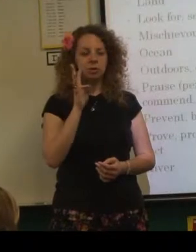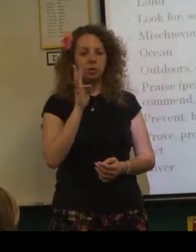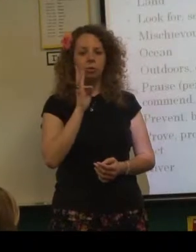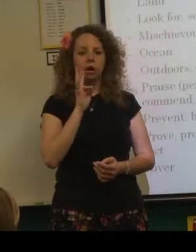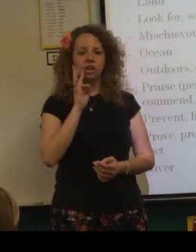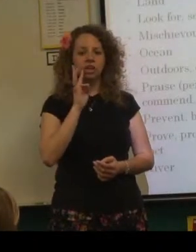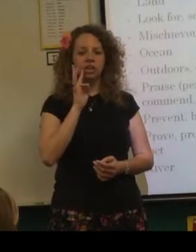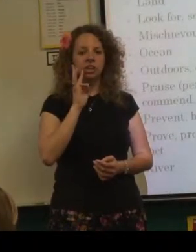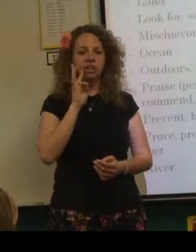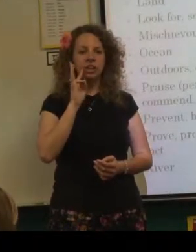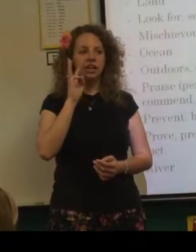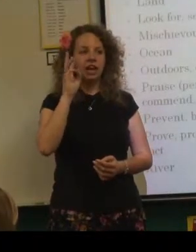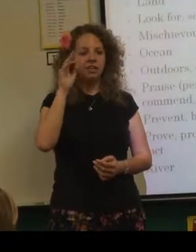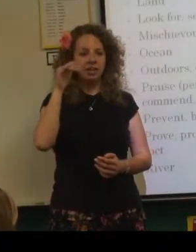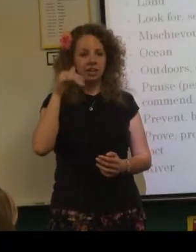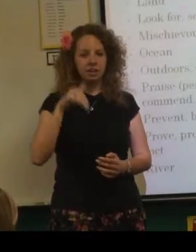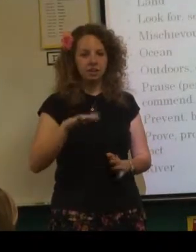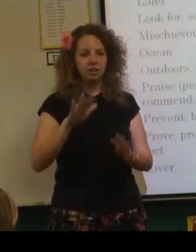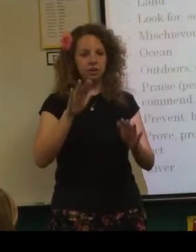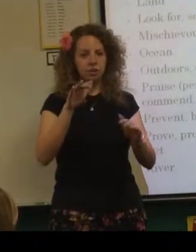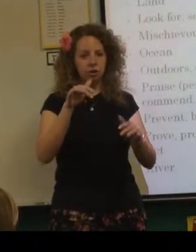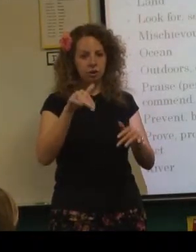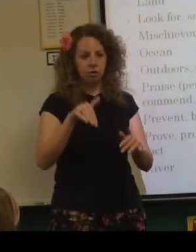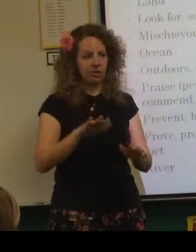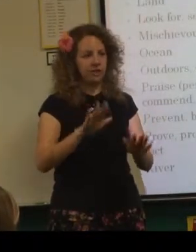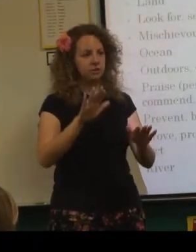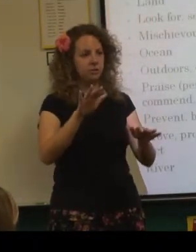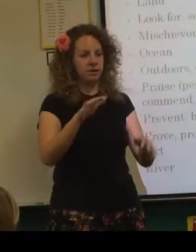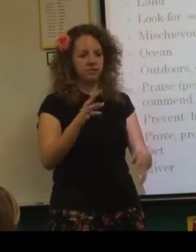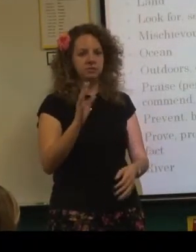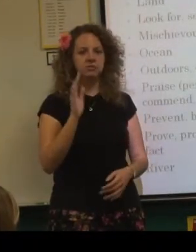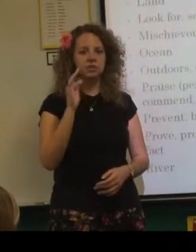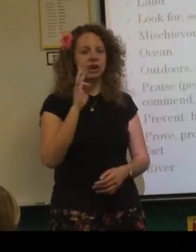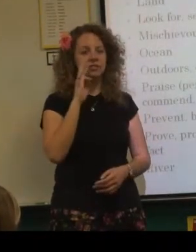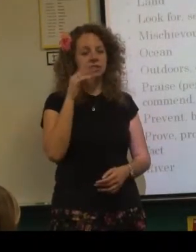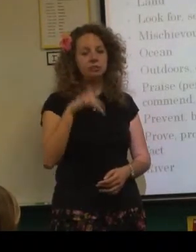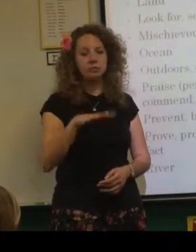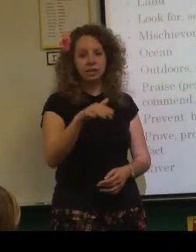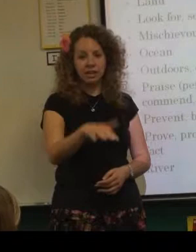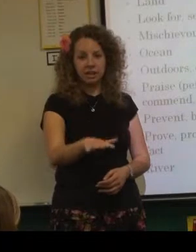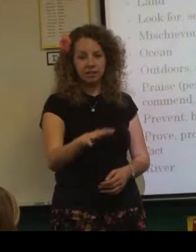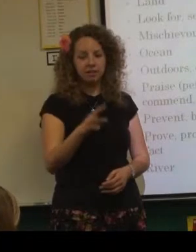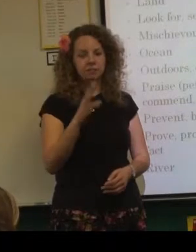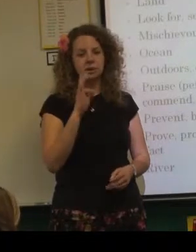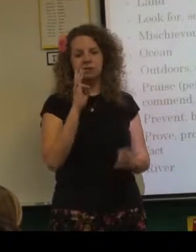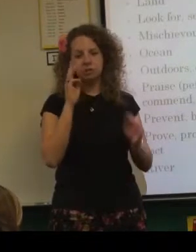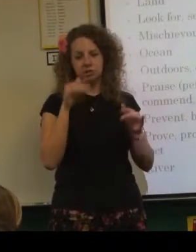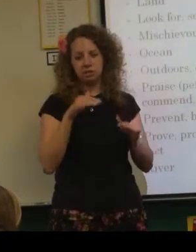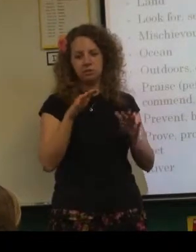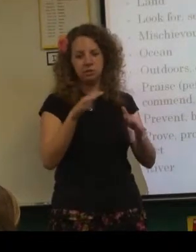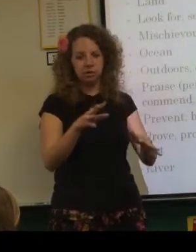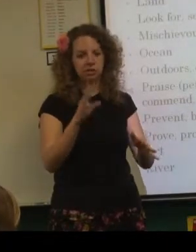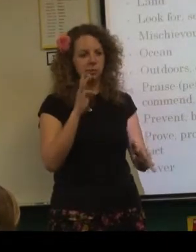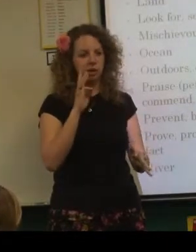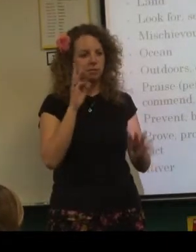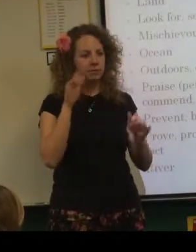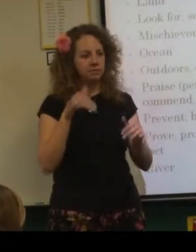and go water, and then go like into waves. So I've seen it with one hand, but I've also seen it with two hands more commonly.